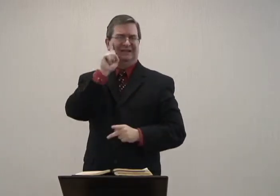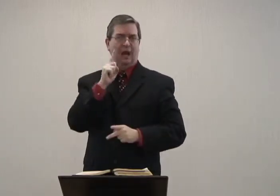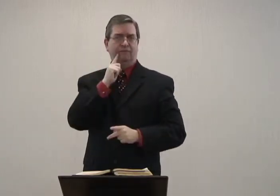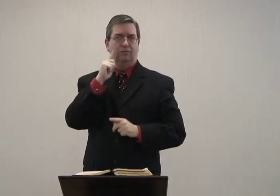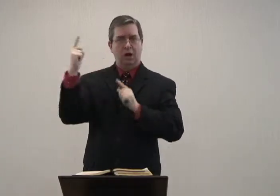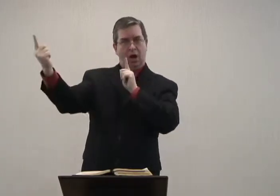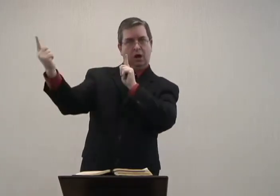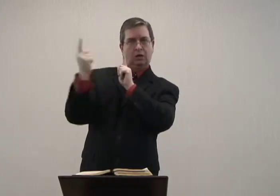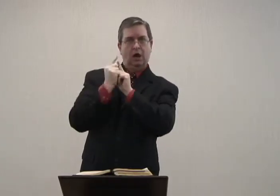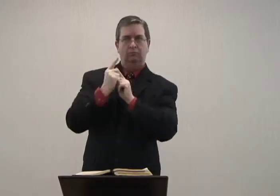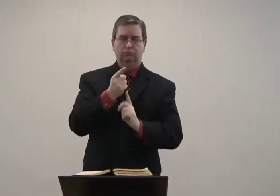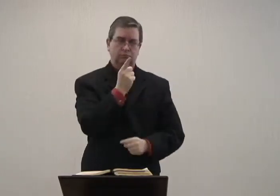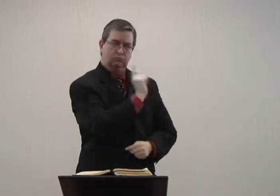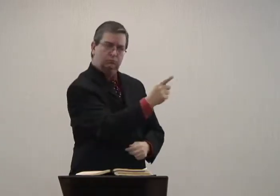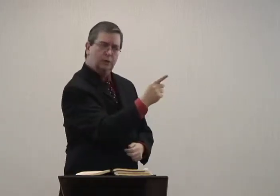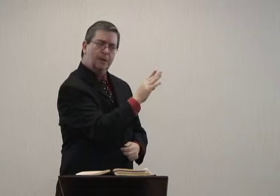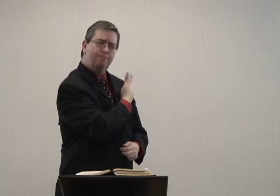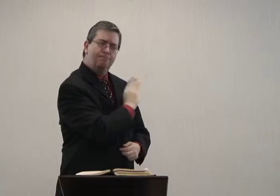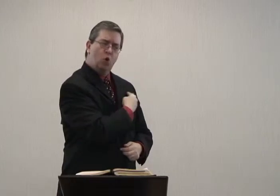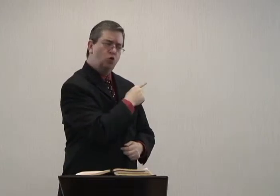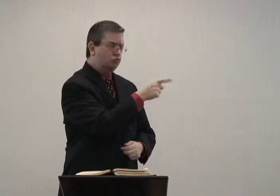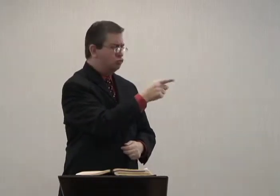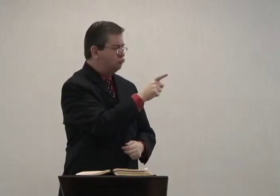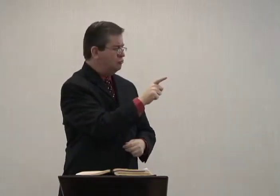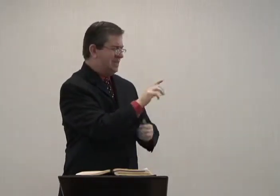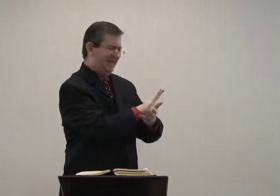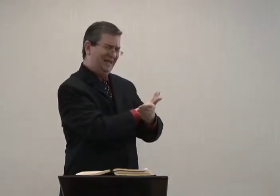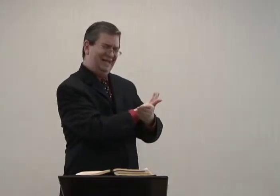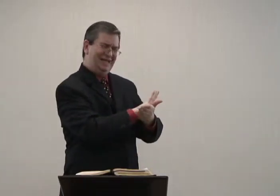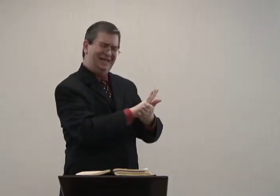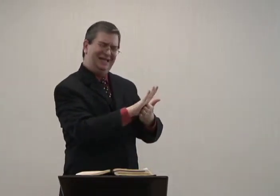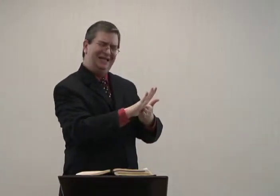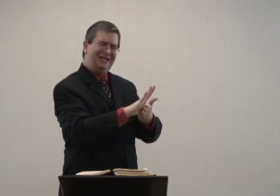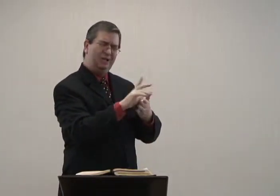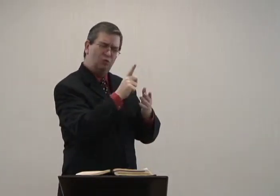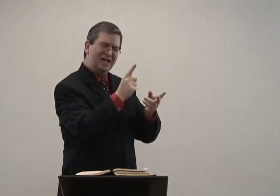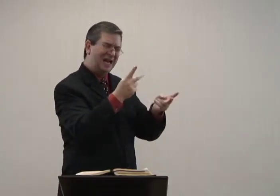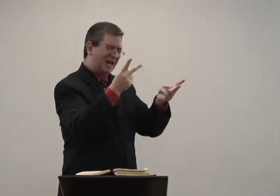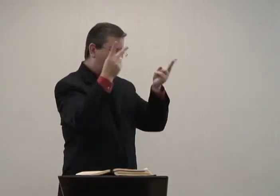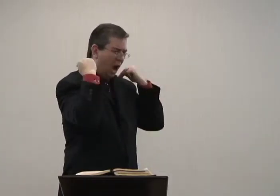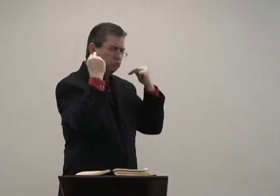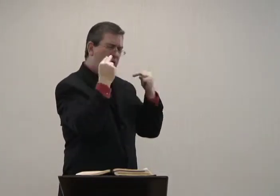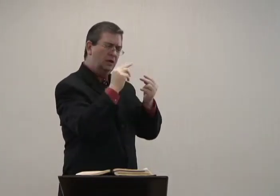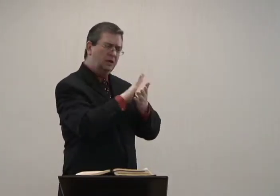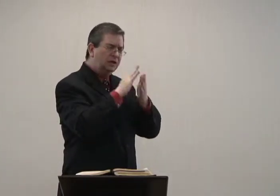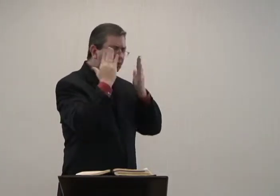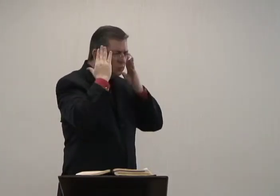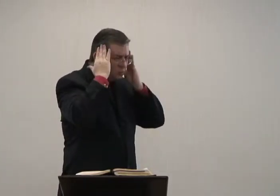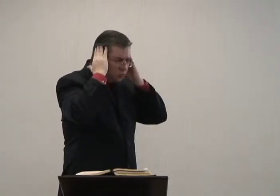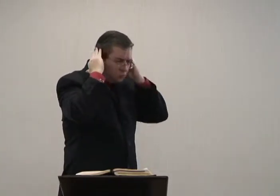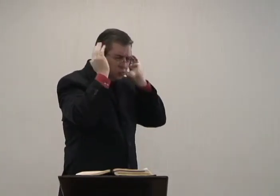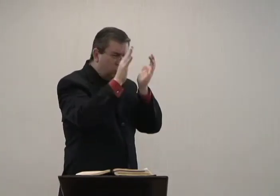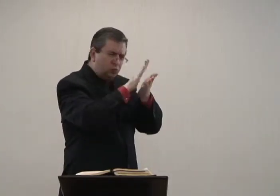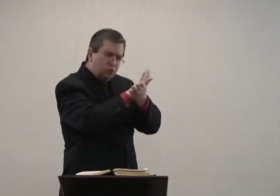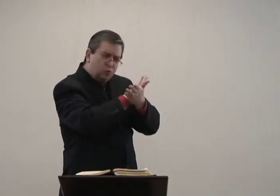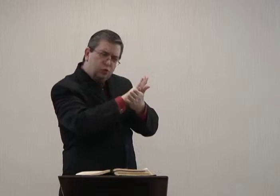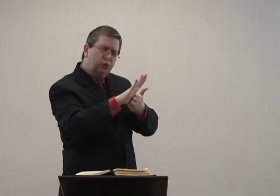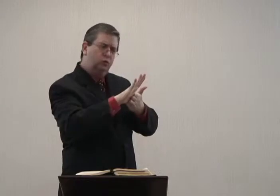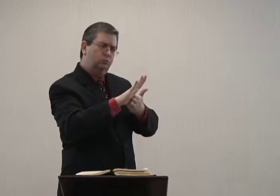motivated. Oh, and Jeff came up and said, Bruce, you need to get a haircut. Look